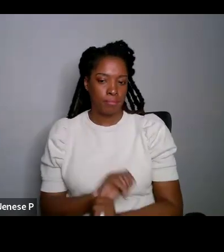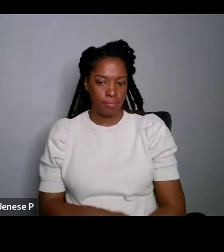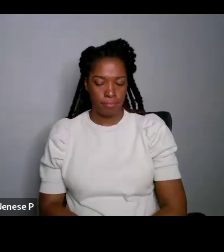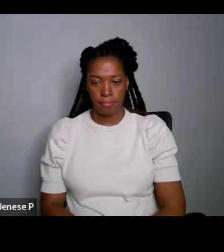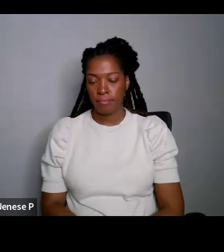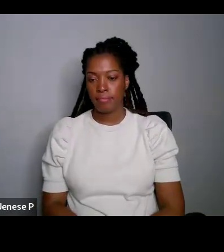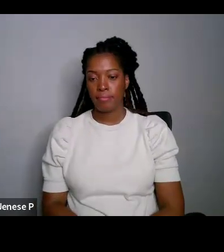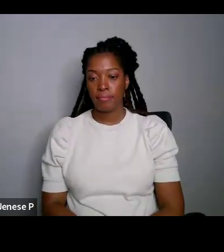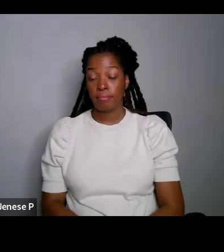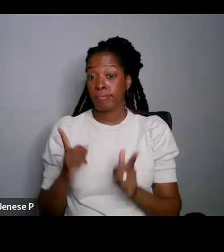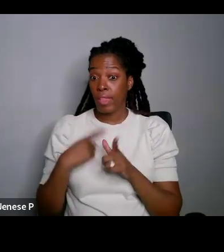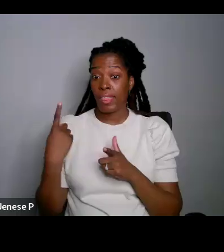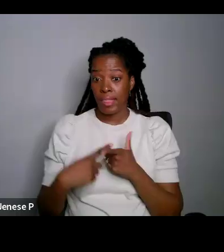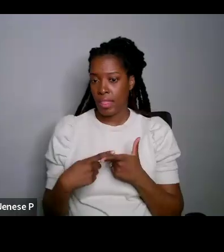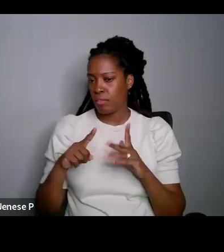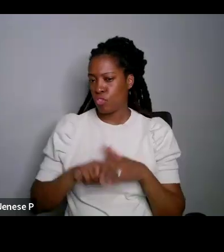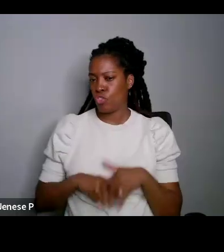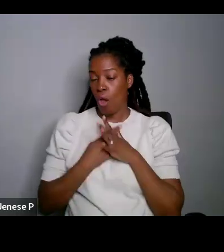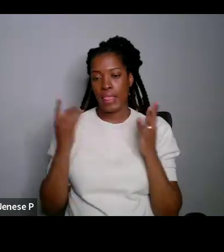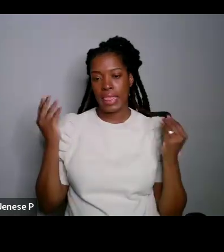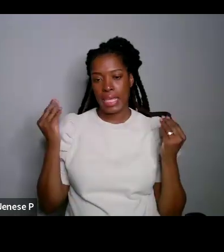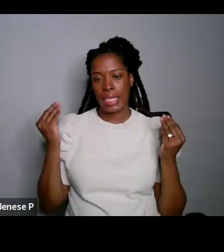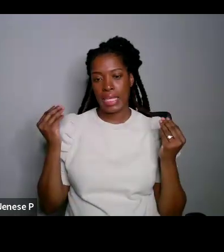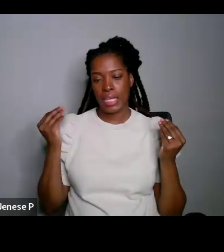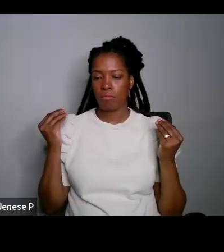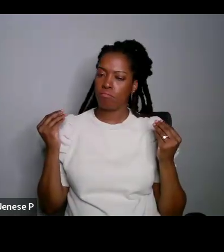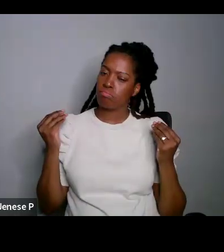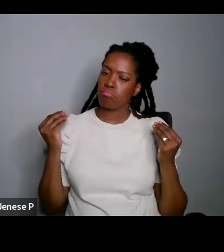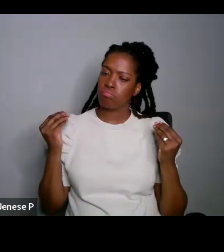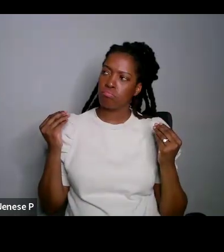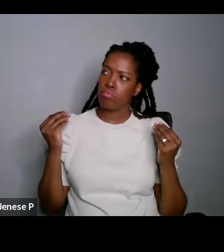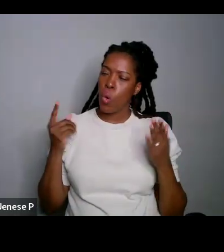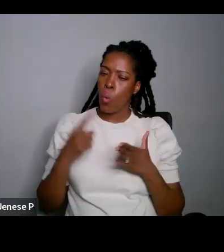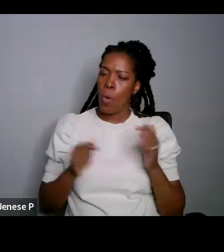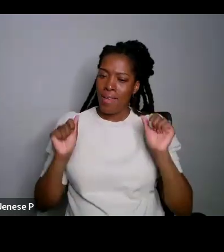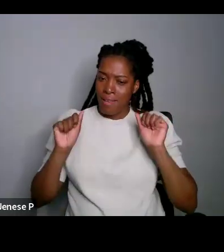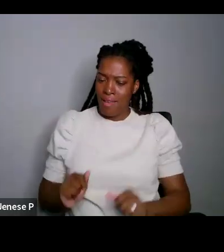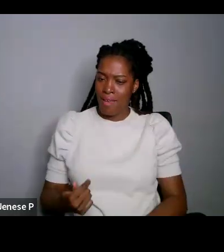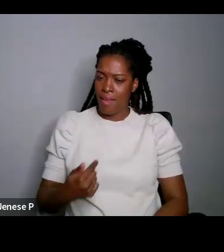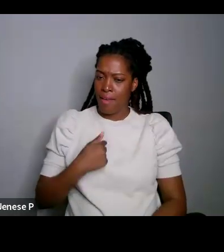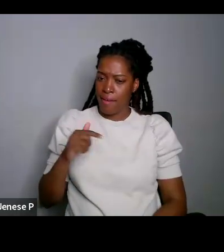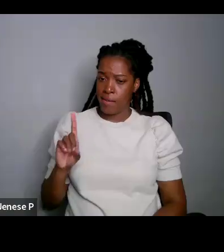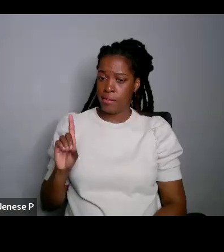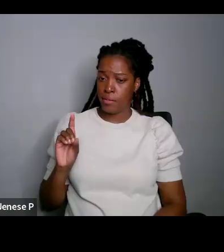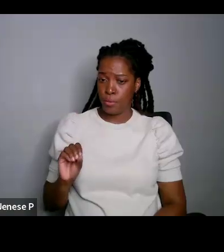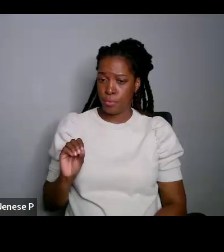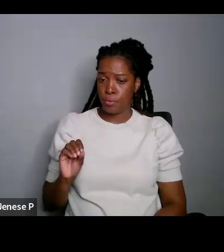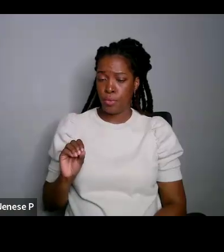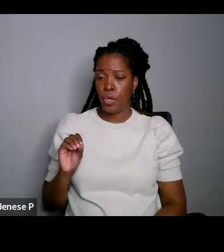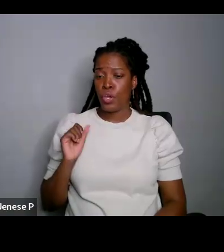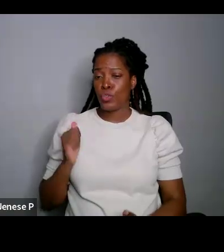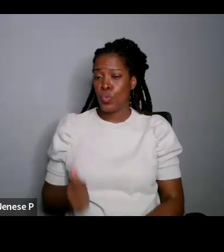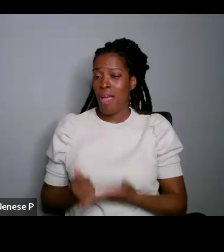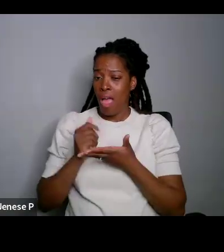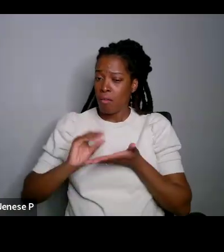And then spend some time thinking about what you can do that will replenish